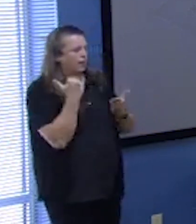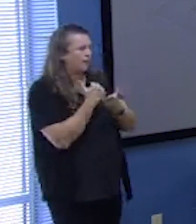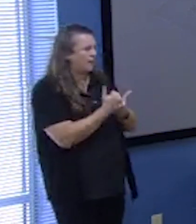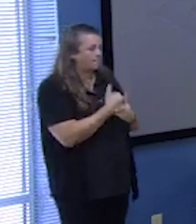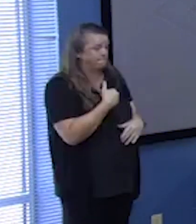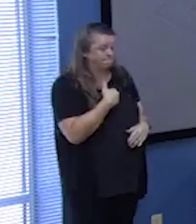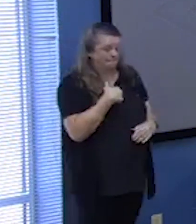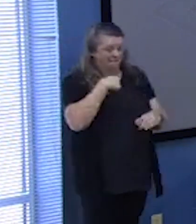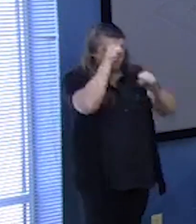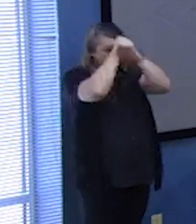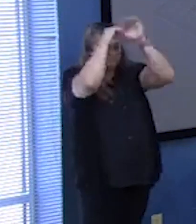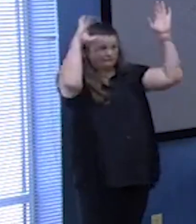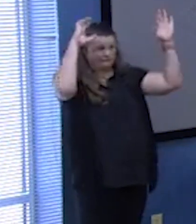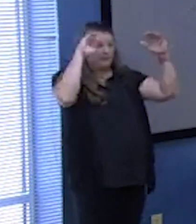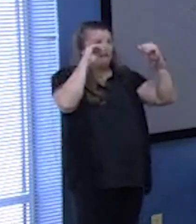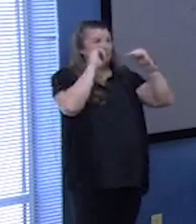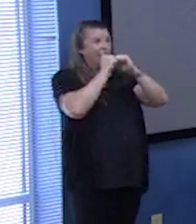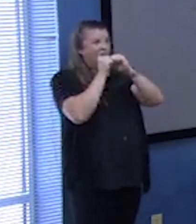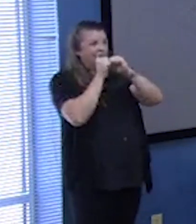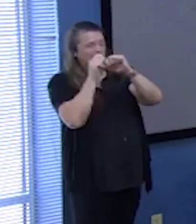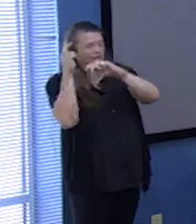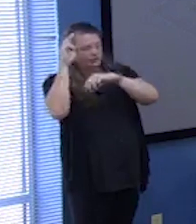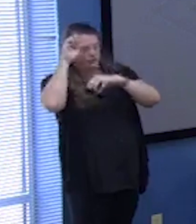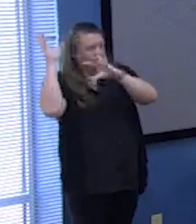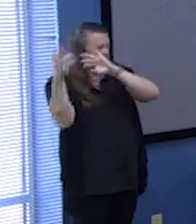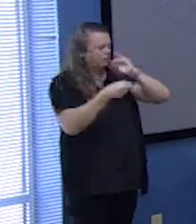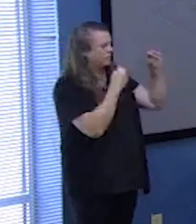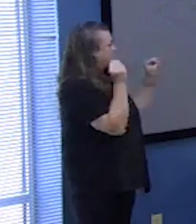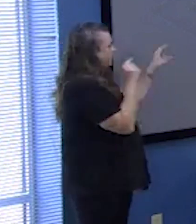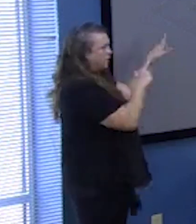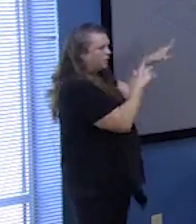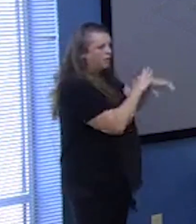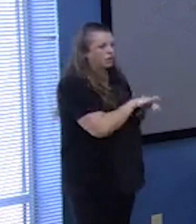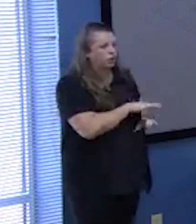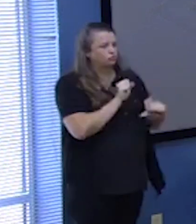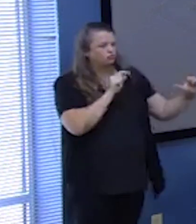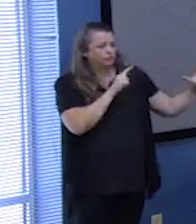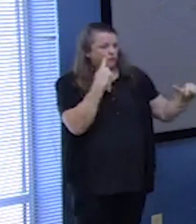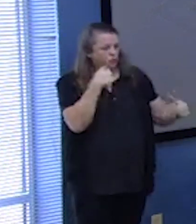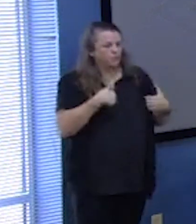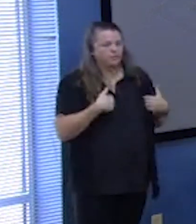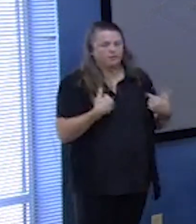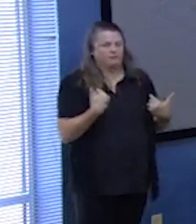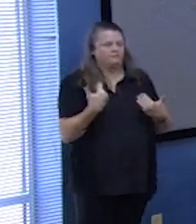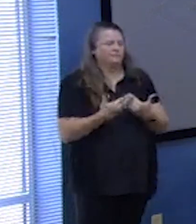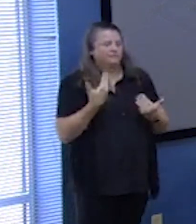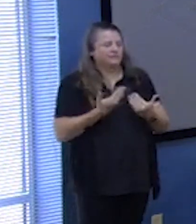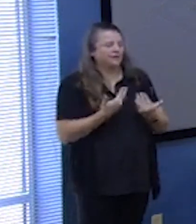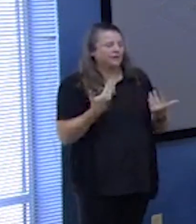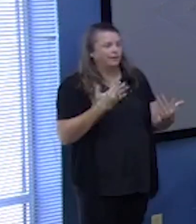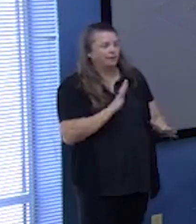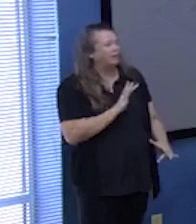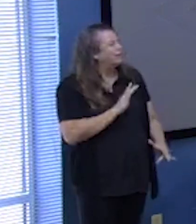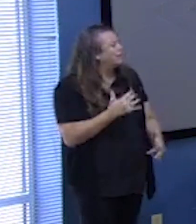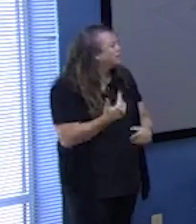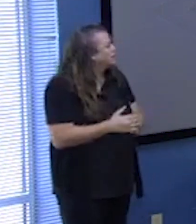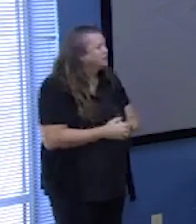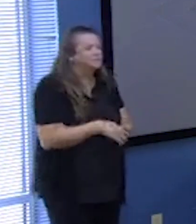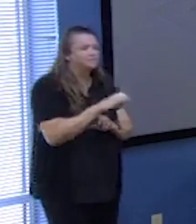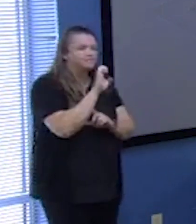my head onto a computer screen in about 15 minutes. Then it just took 2 years to go ahead and make it what it is today.